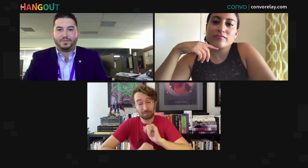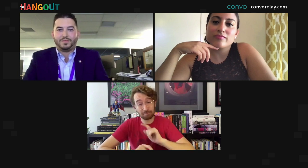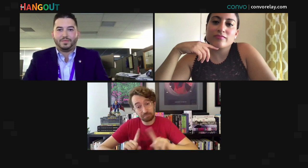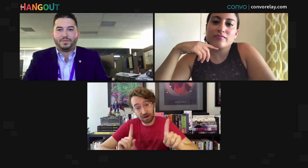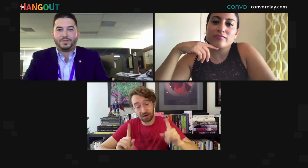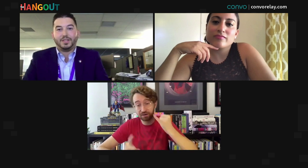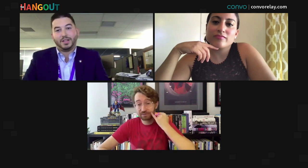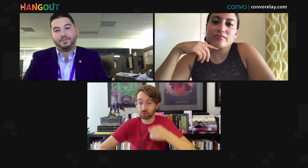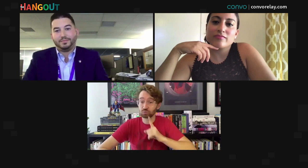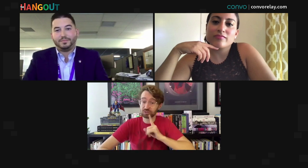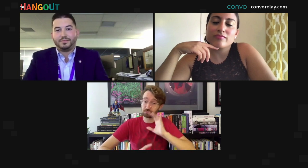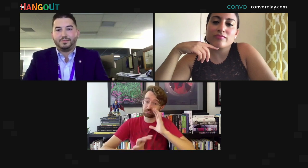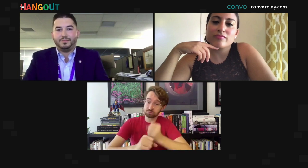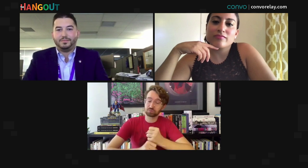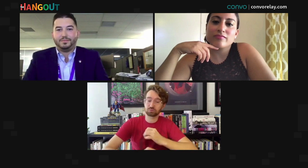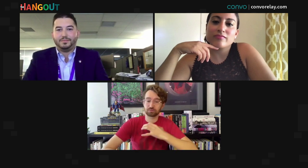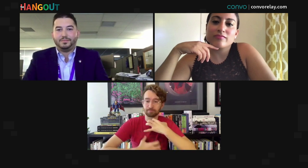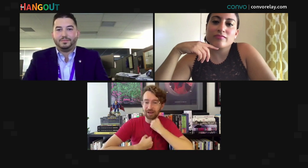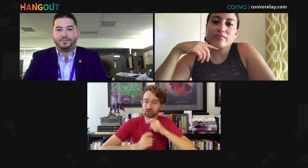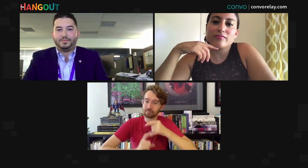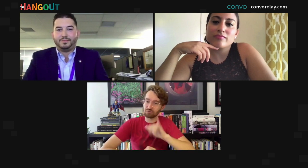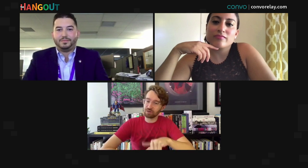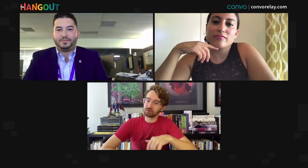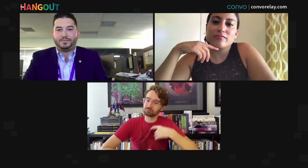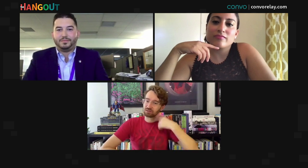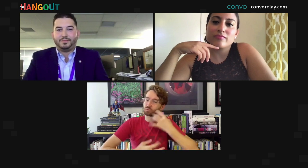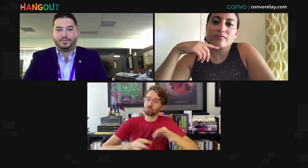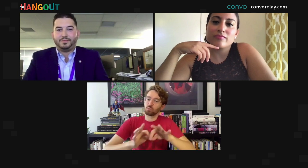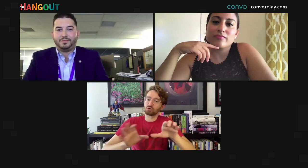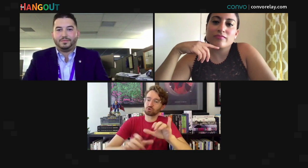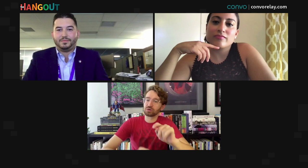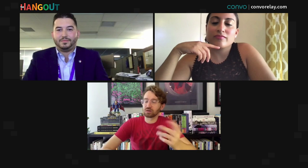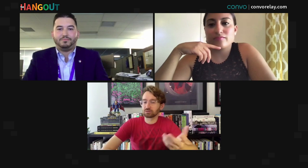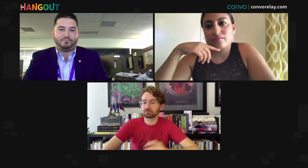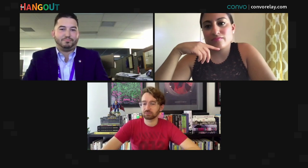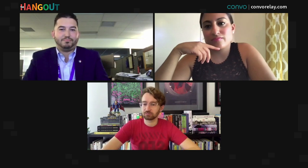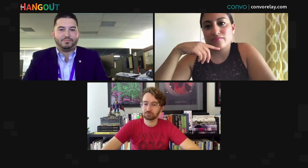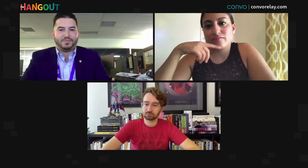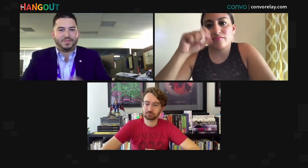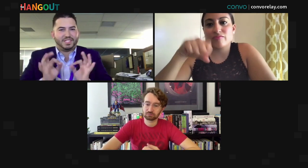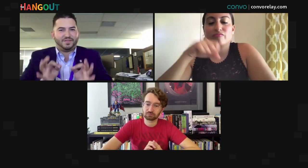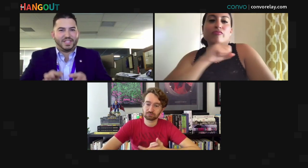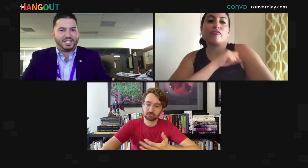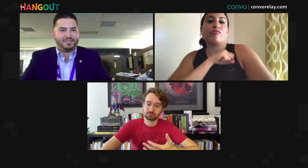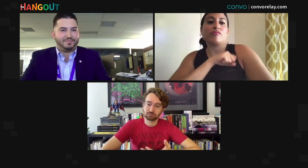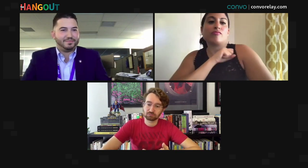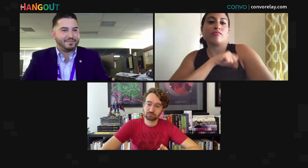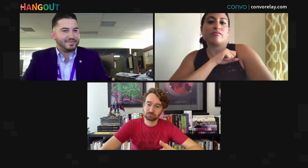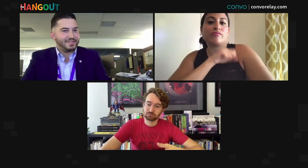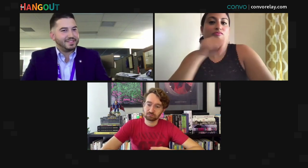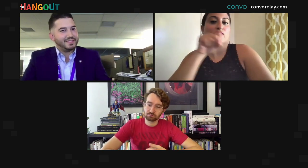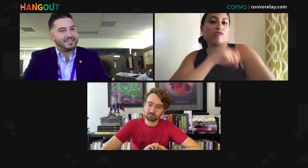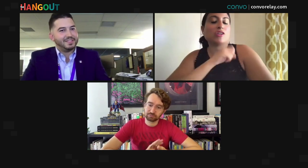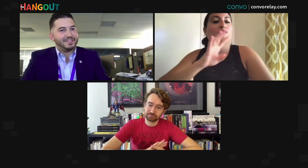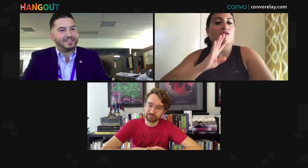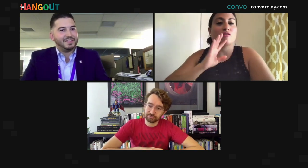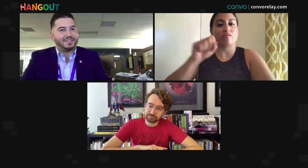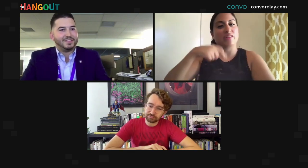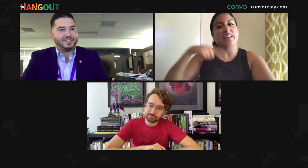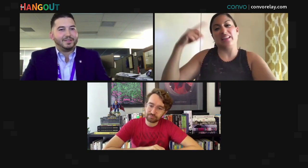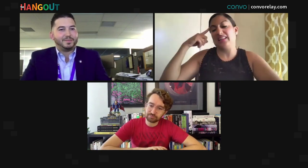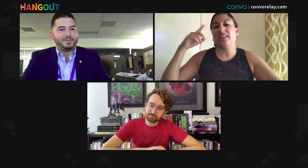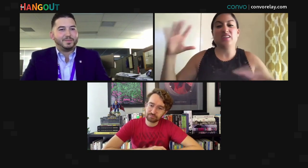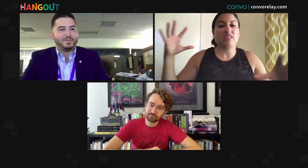And you may have to work even harder to get in, but if you really are passionate about that, I think it's worth doing it. This is